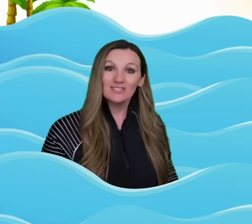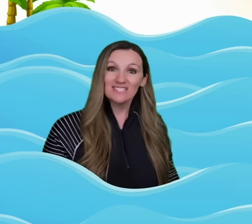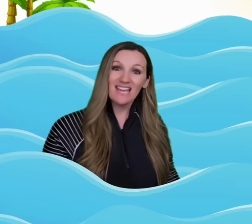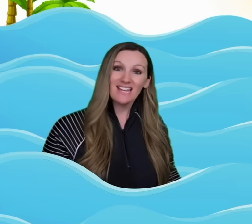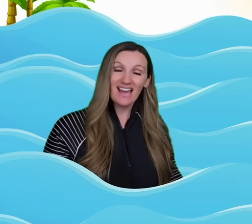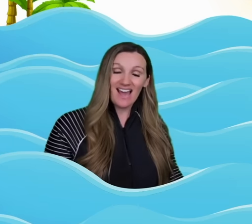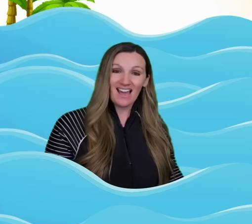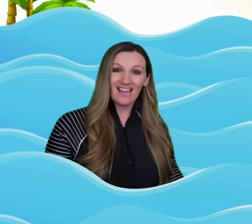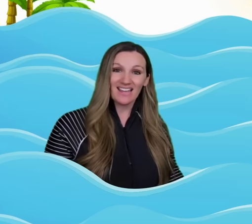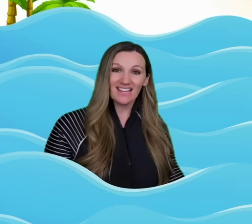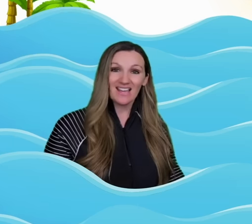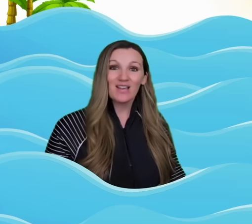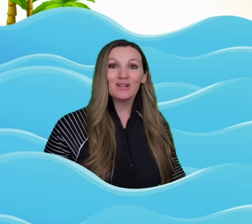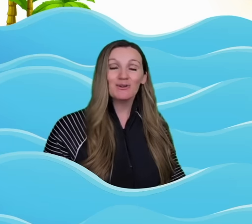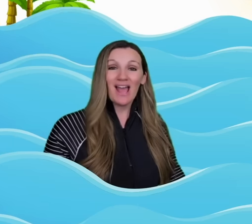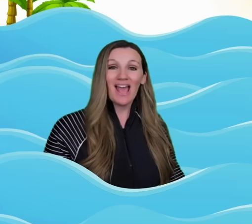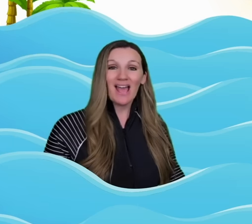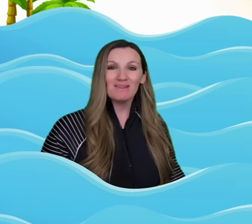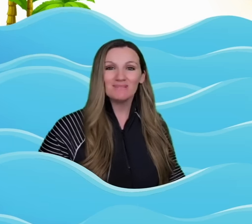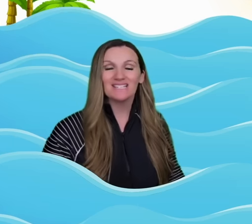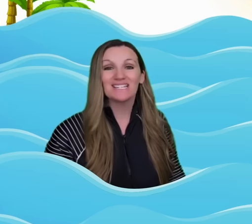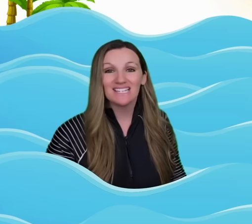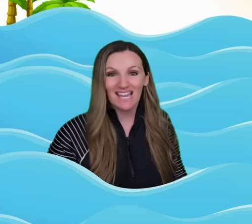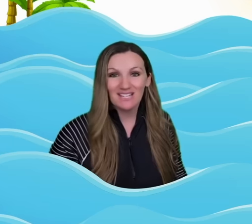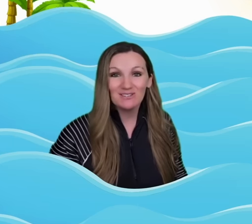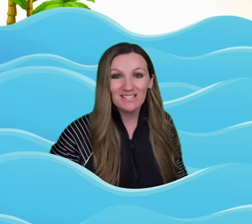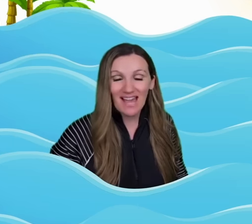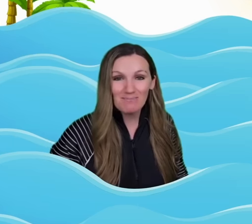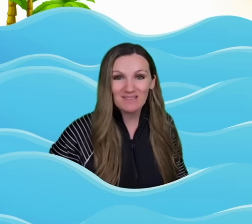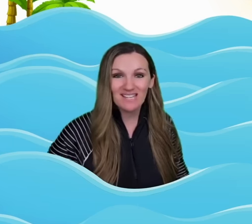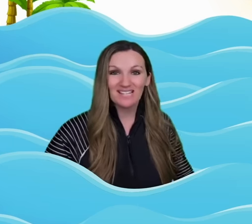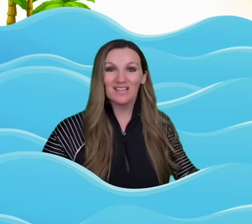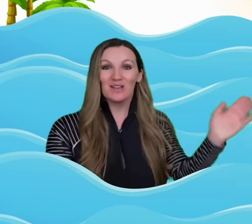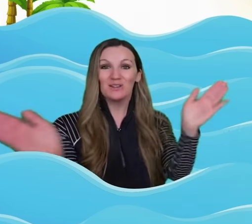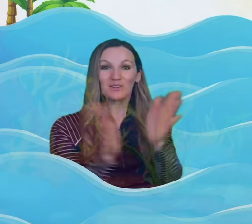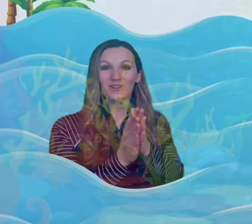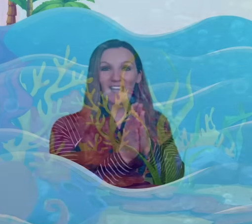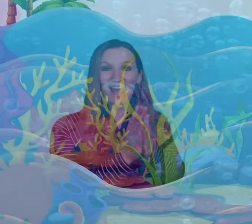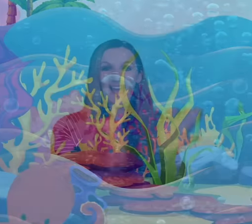it high? Crab! Can you clap it? Crab!